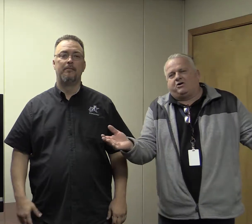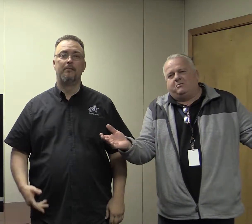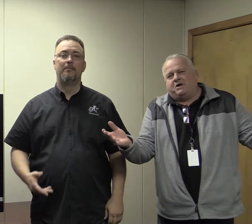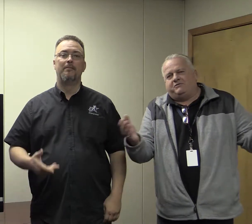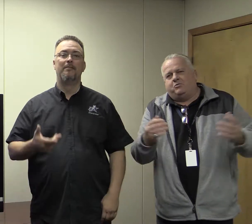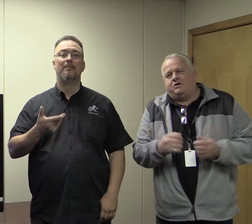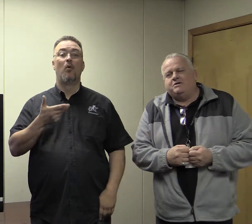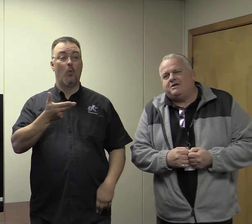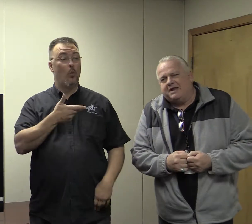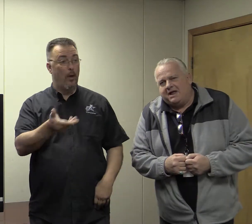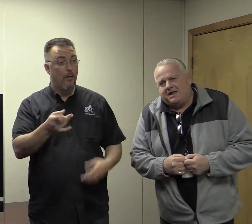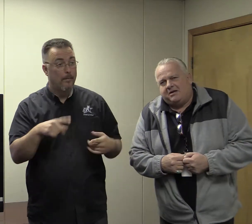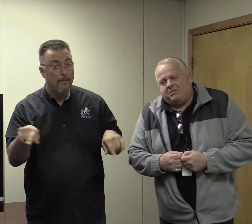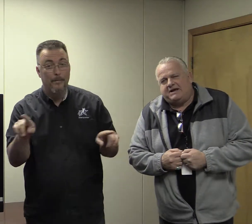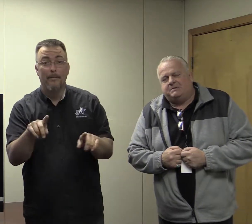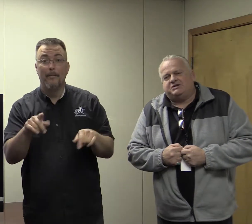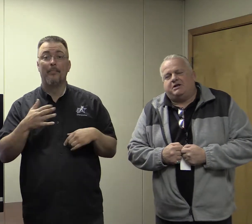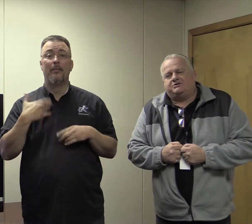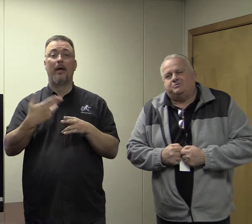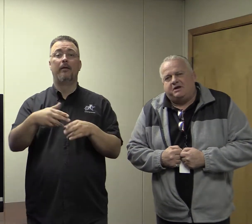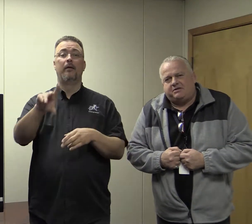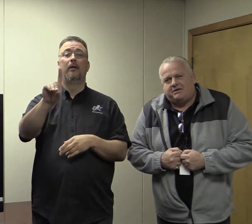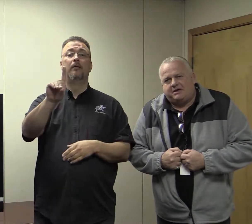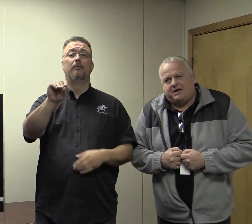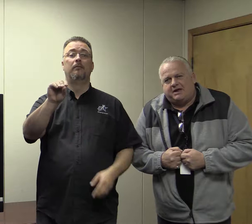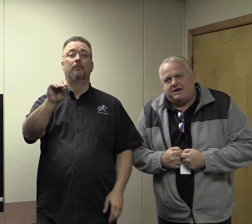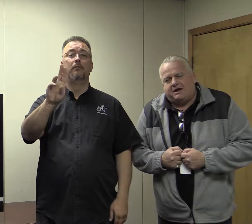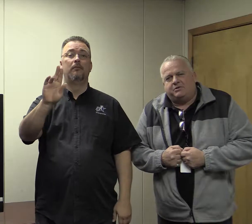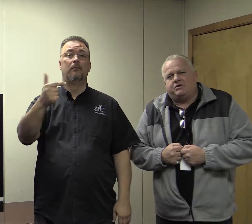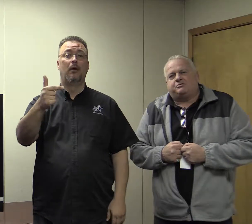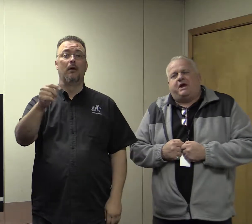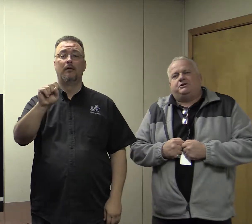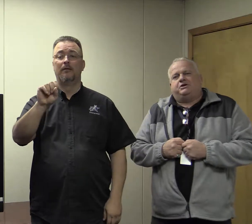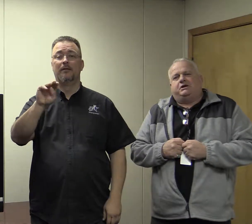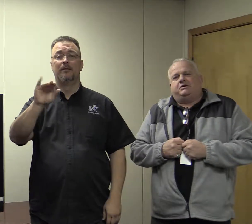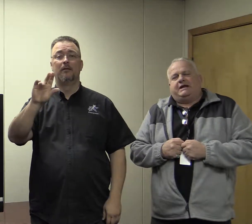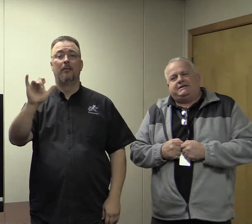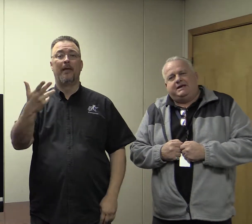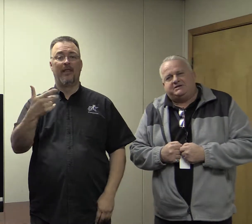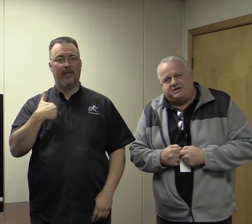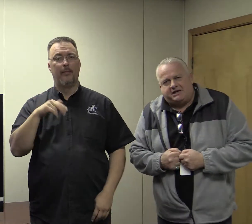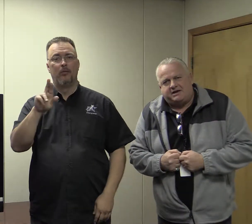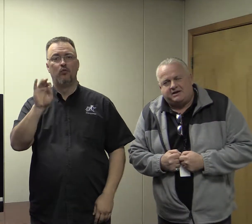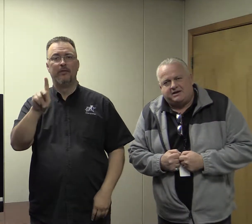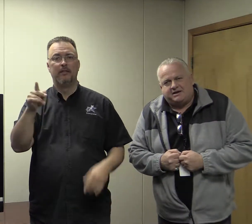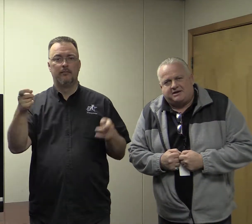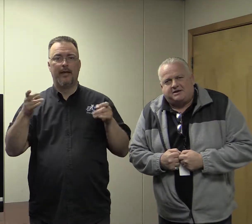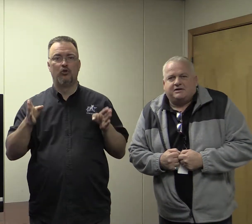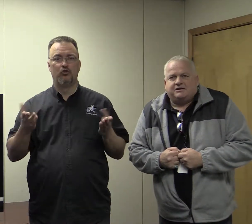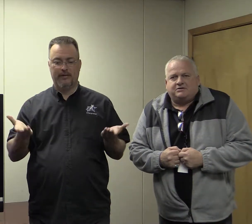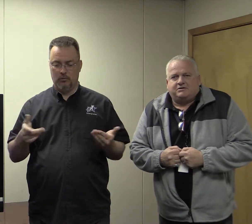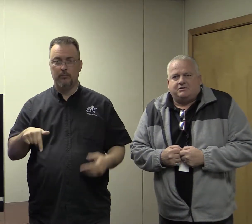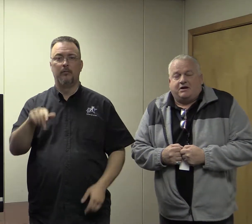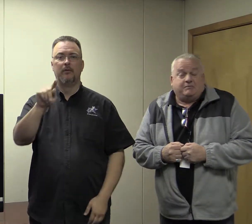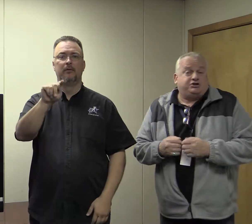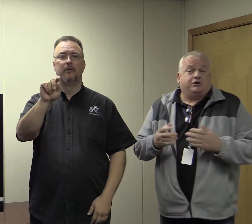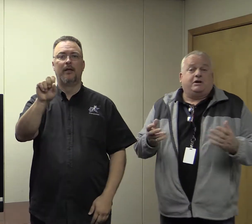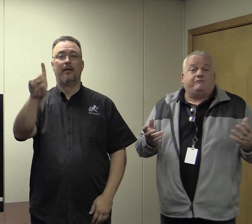Welcome, everyone. My name is Doug Smith, and I'm the risk manager here at TSD. I'm sure that everyone